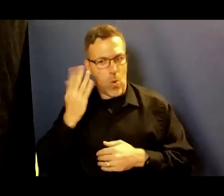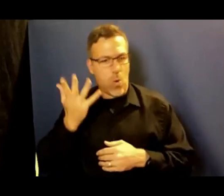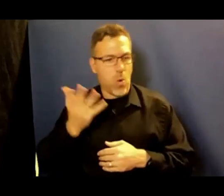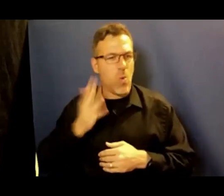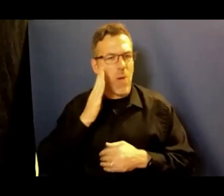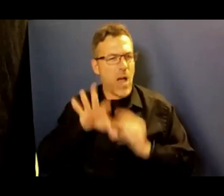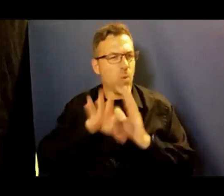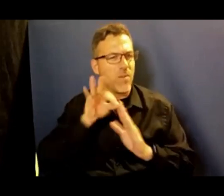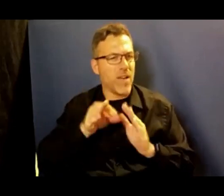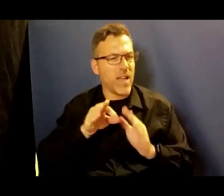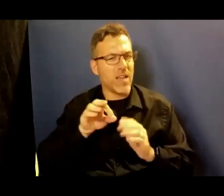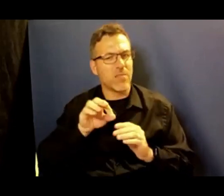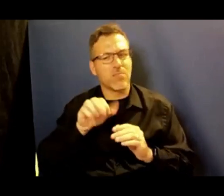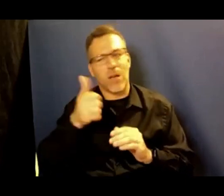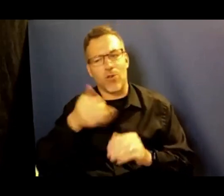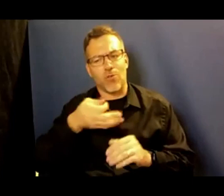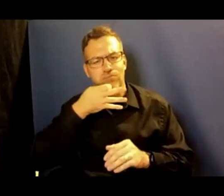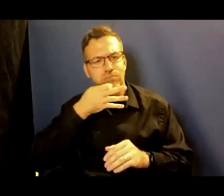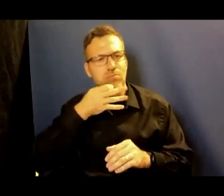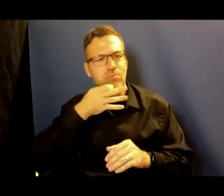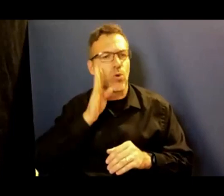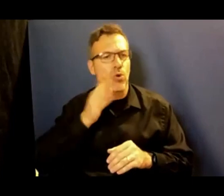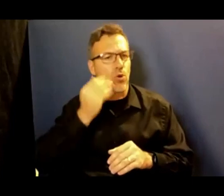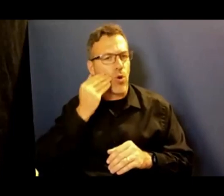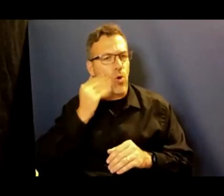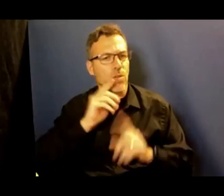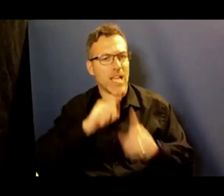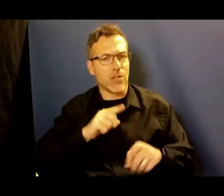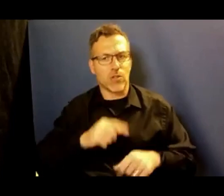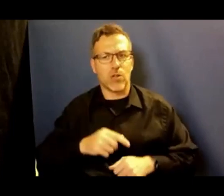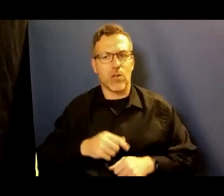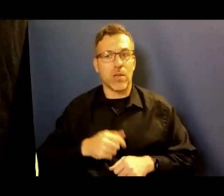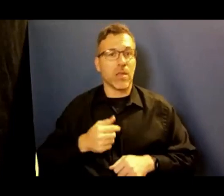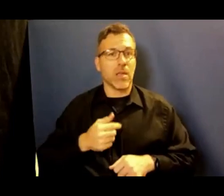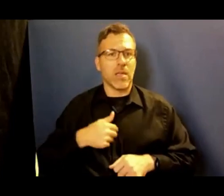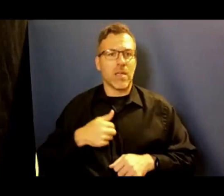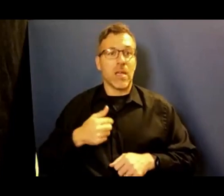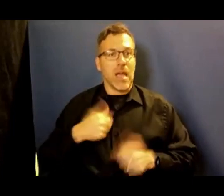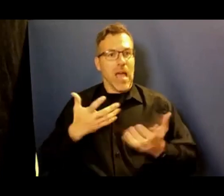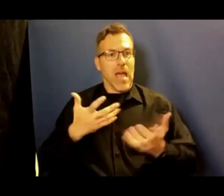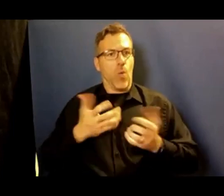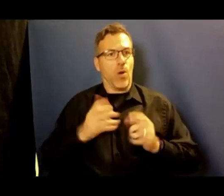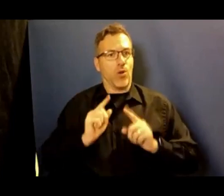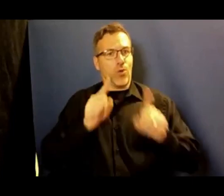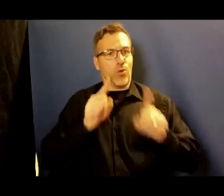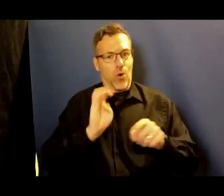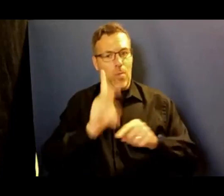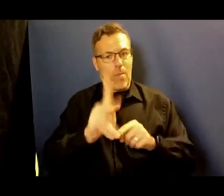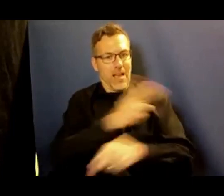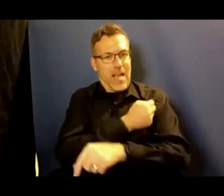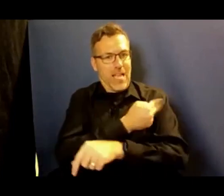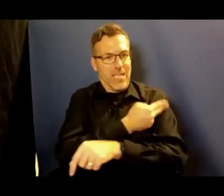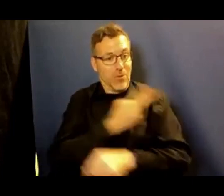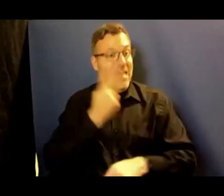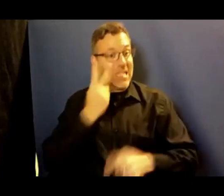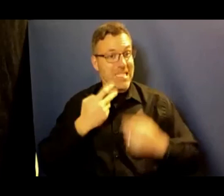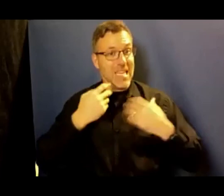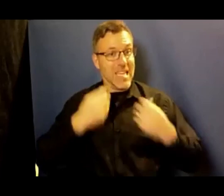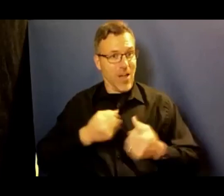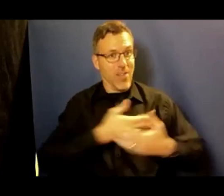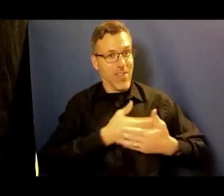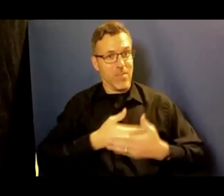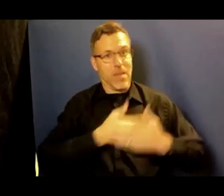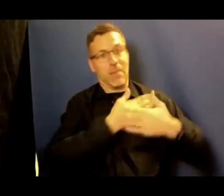do this because I want to go into the hospital and see babies being born healthily and people getting elective surgeries done